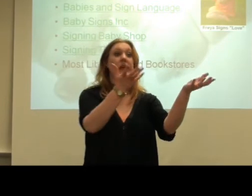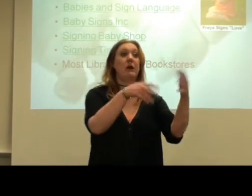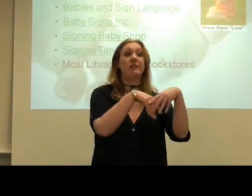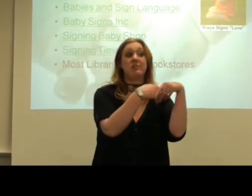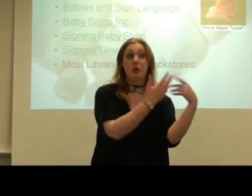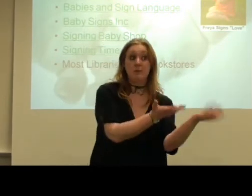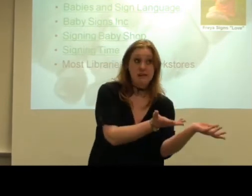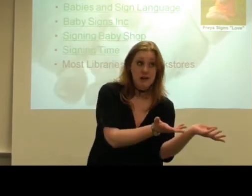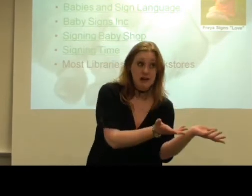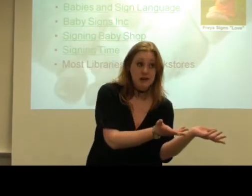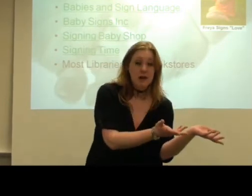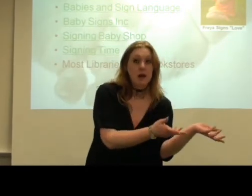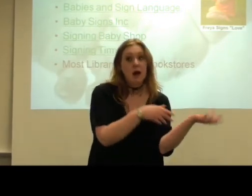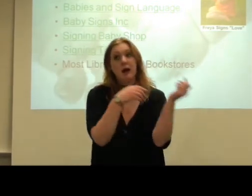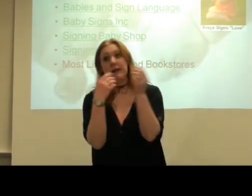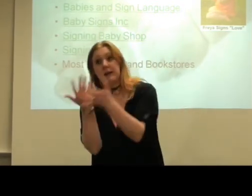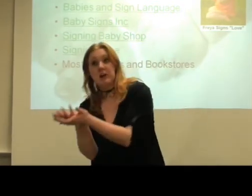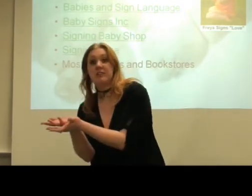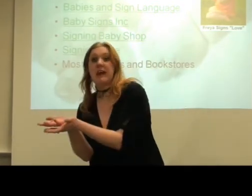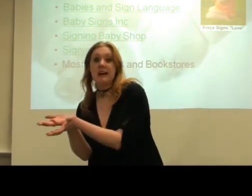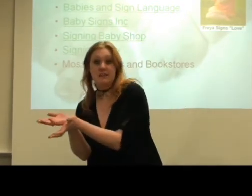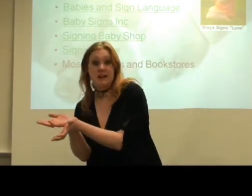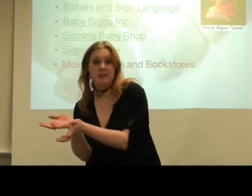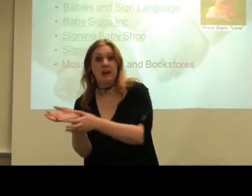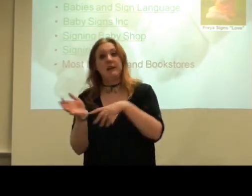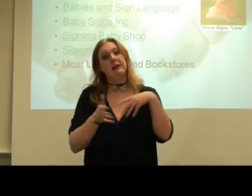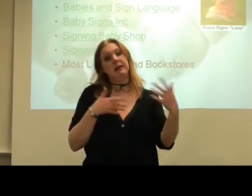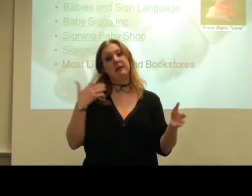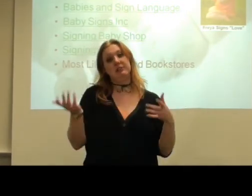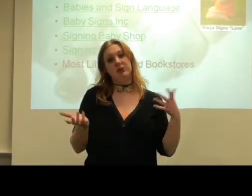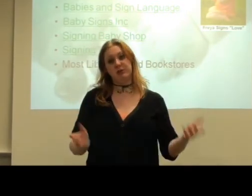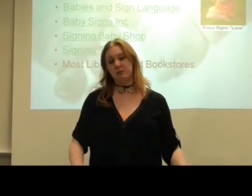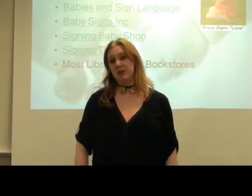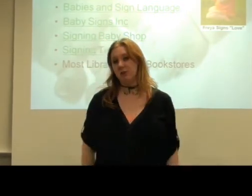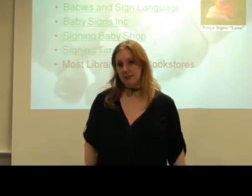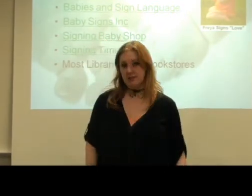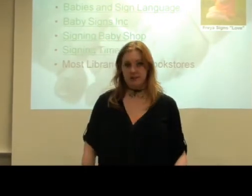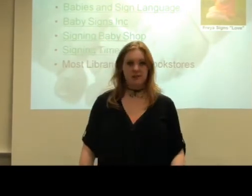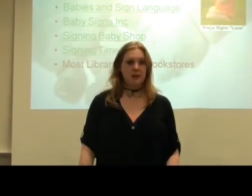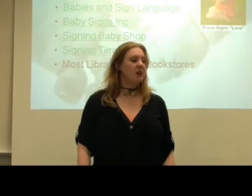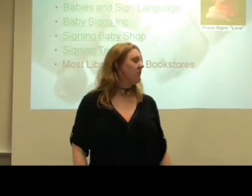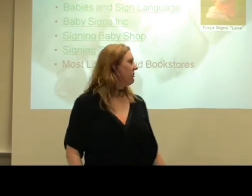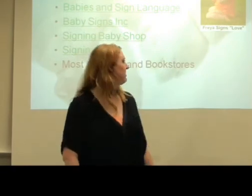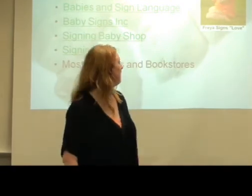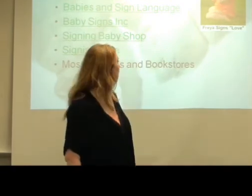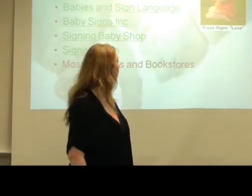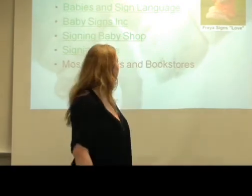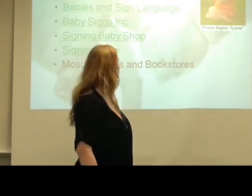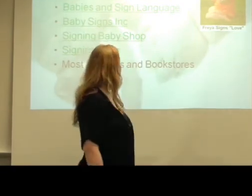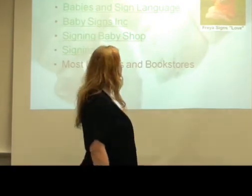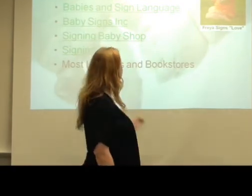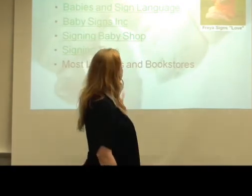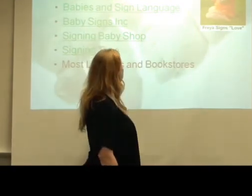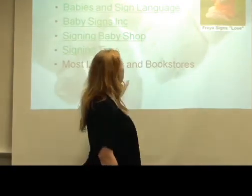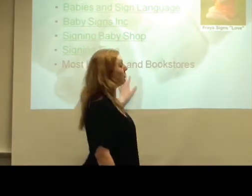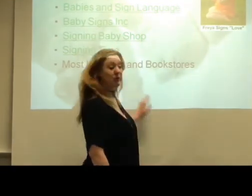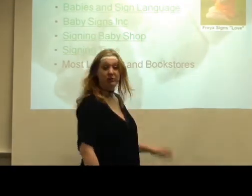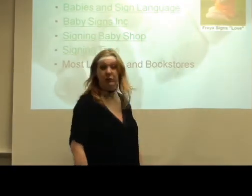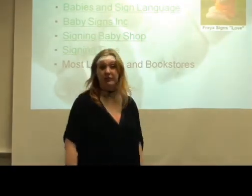know, this could be done, and then here's the ASL sign, it shows some differences. So just to be aware of those, but those can be good